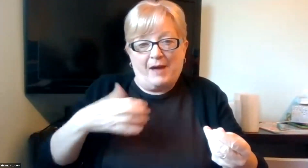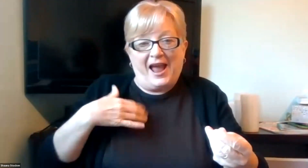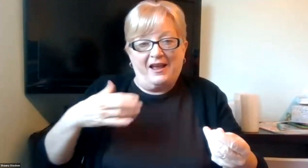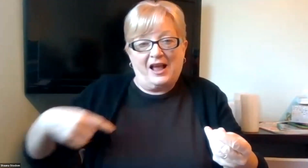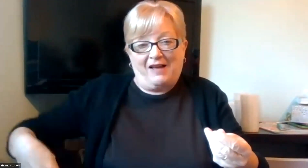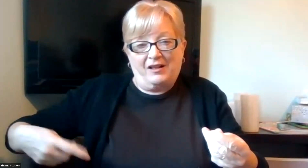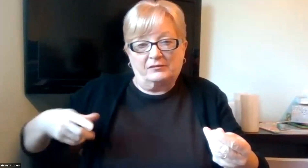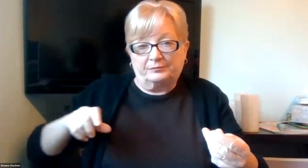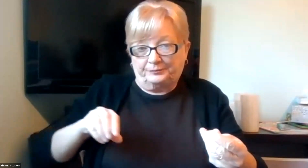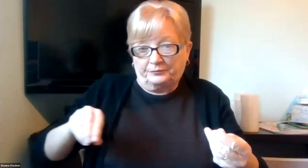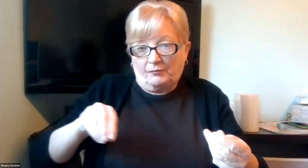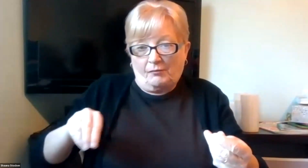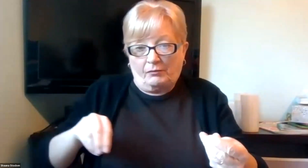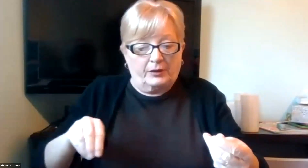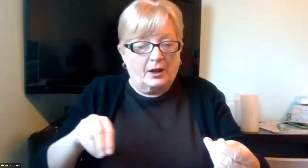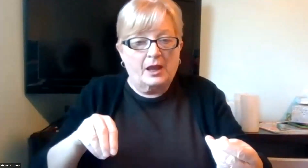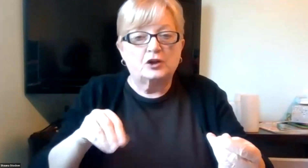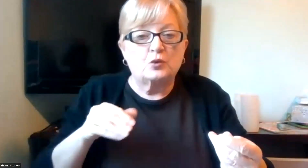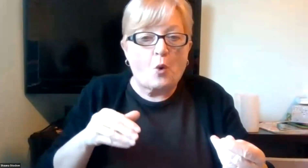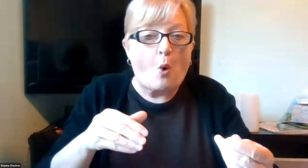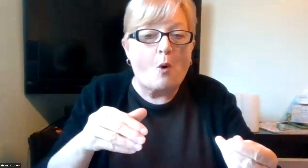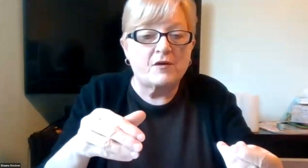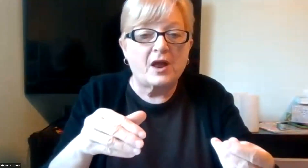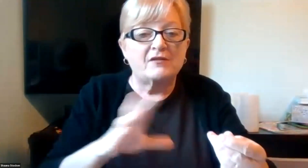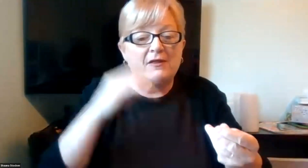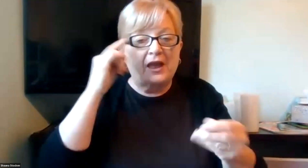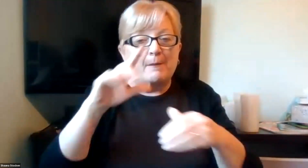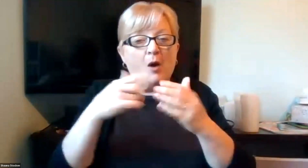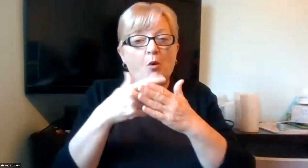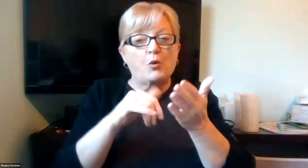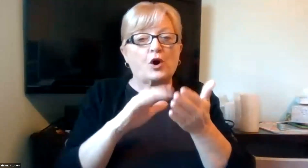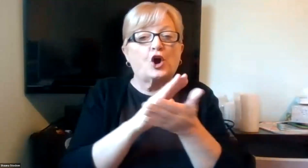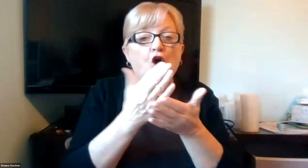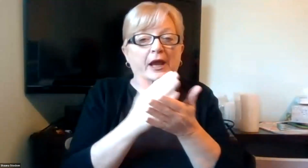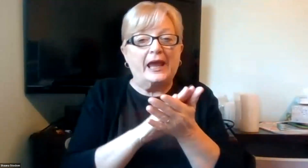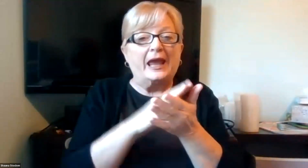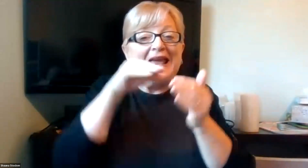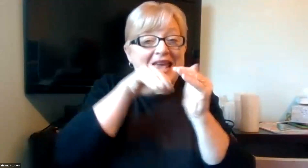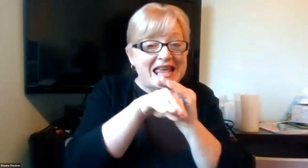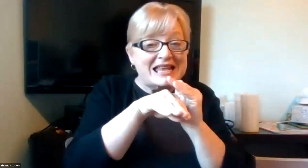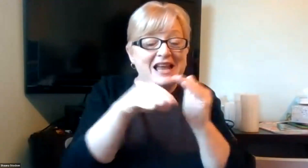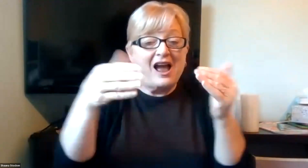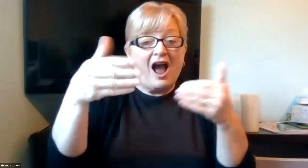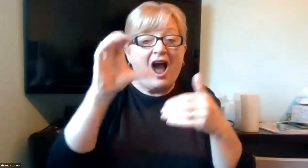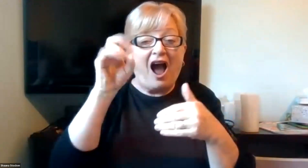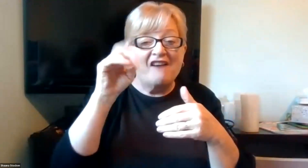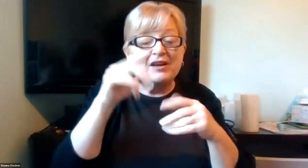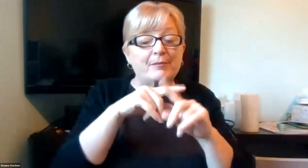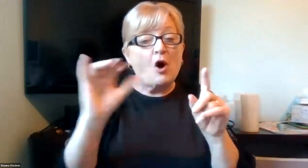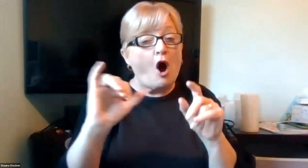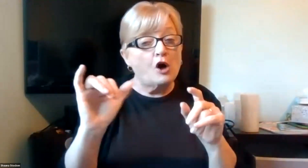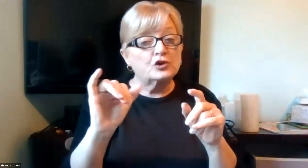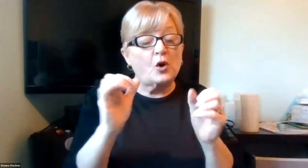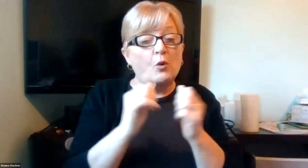I think sometimes having those large, we have to think about not only what we're cooking in, but what we're cooking with. And having those Mhm. large pans can be